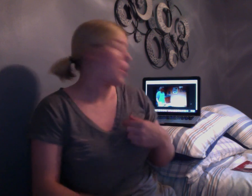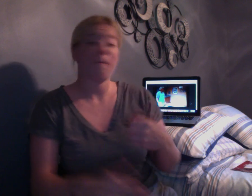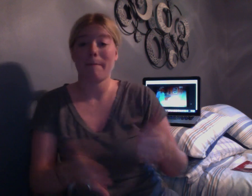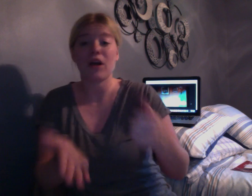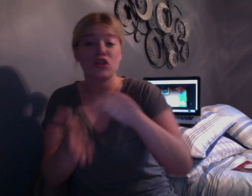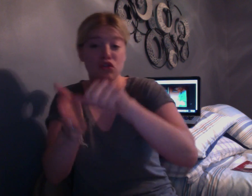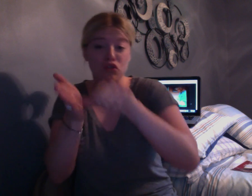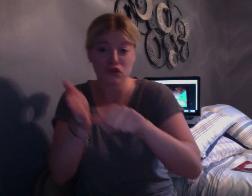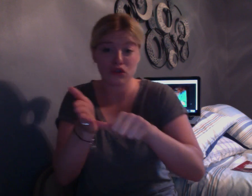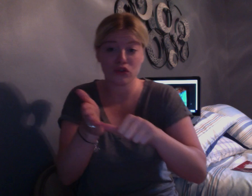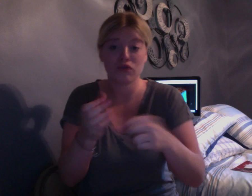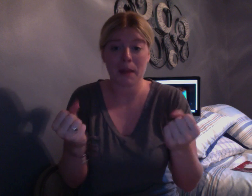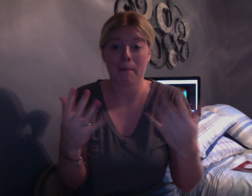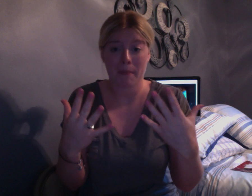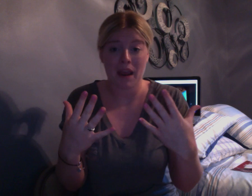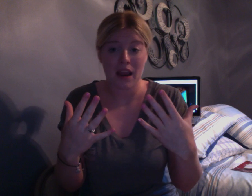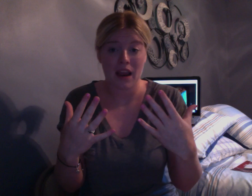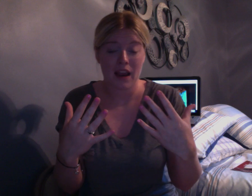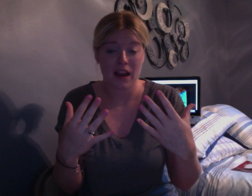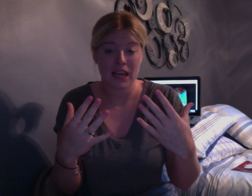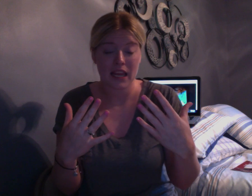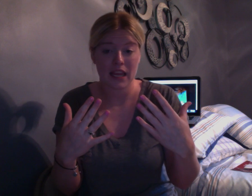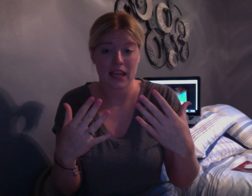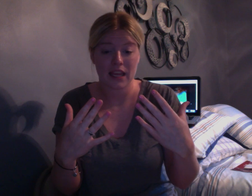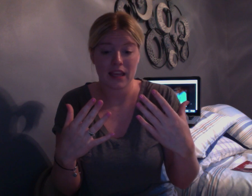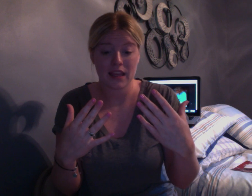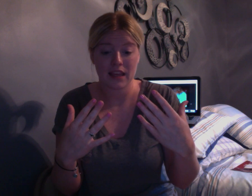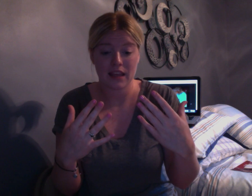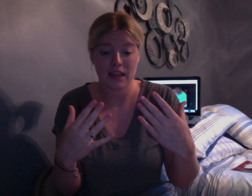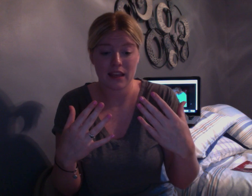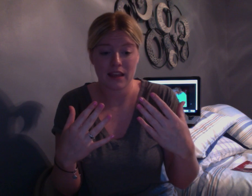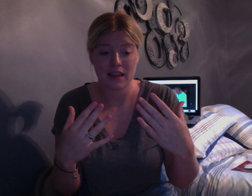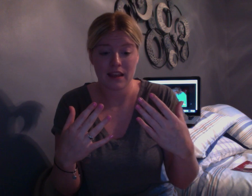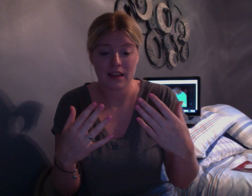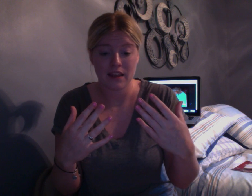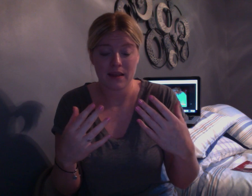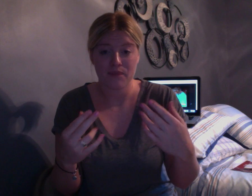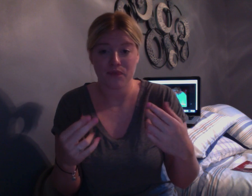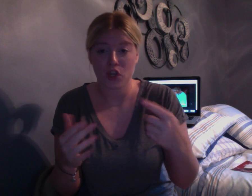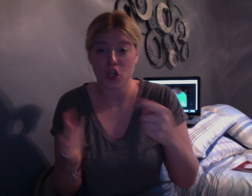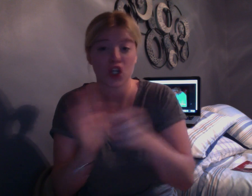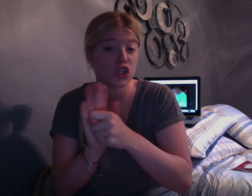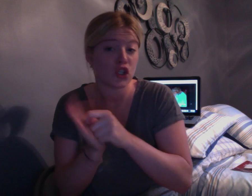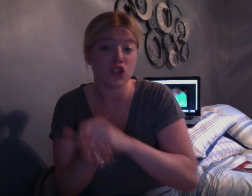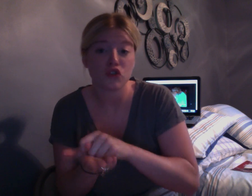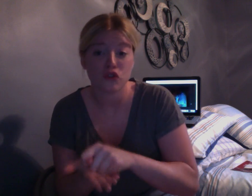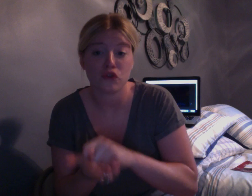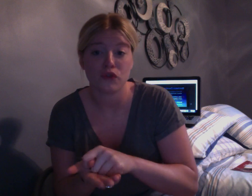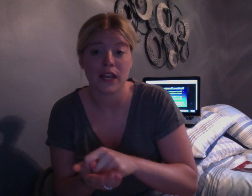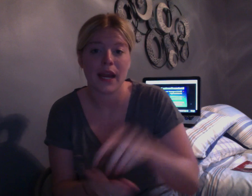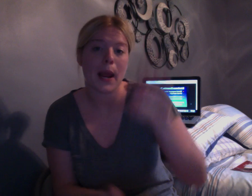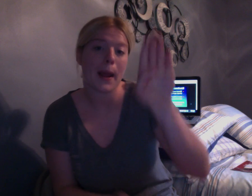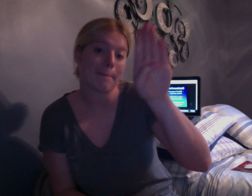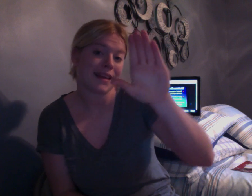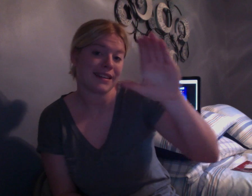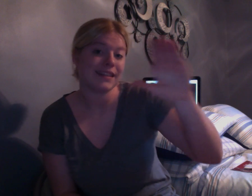most types of skin cancer. However, it is most commonly used to treat basal and squamous cell carcinomas. In recent